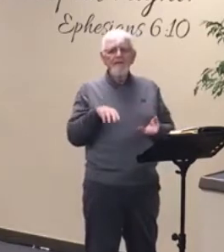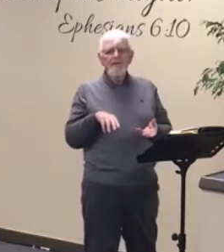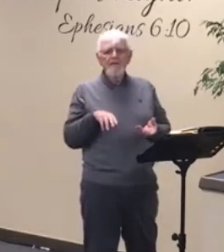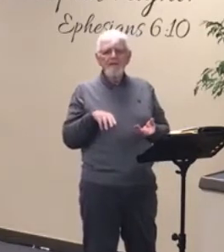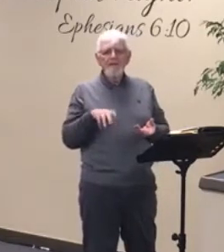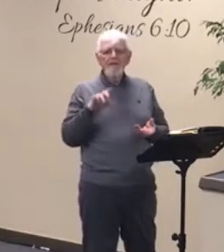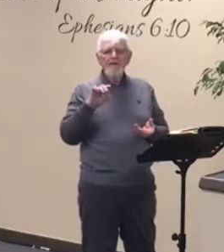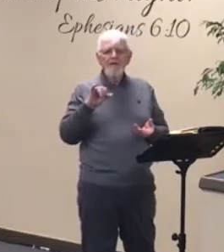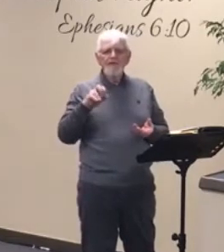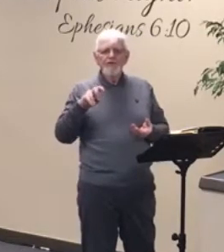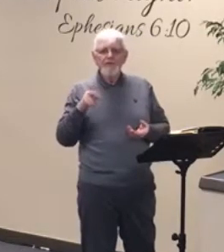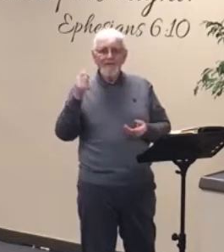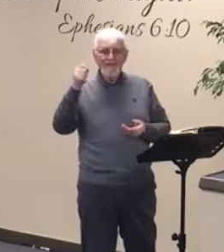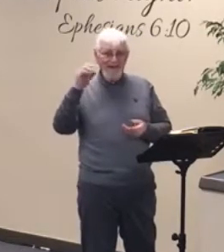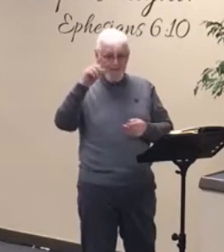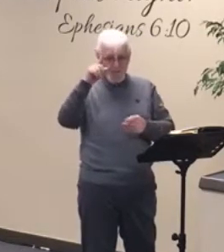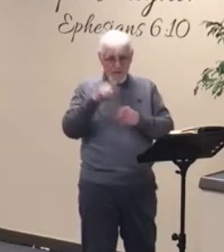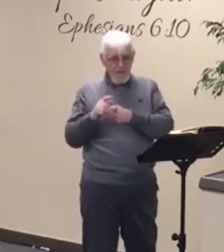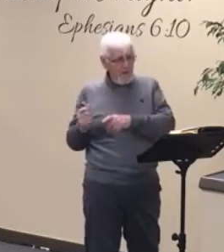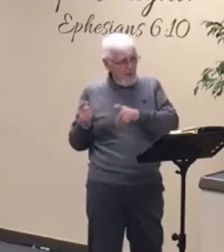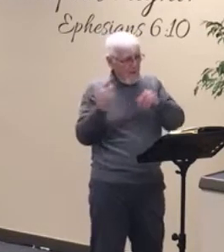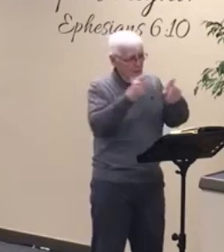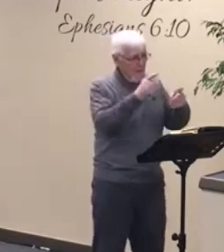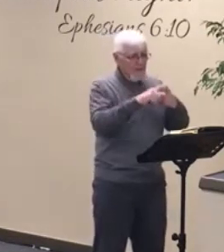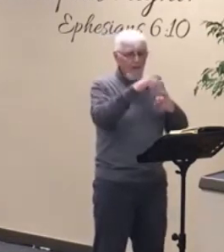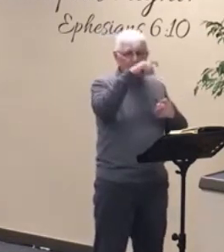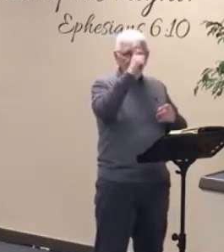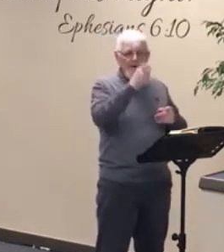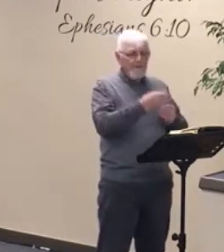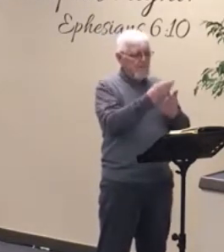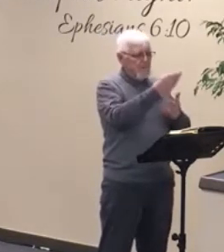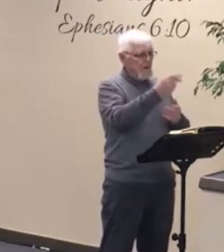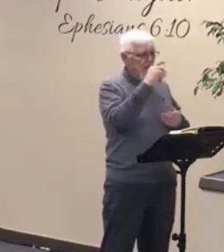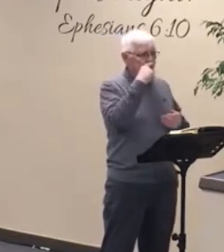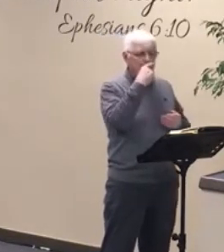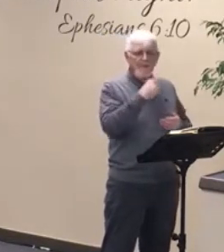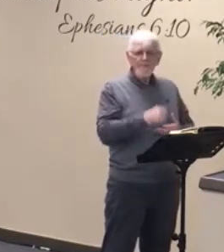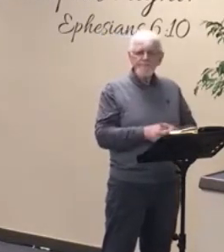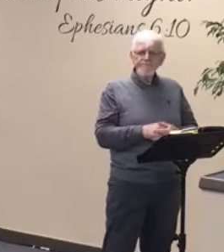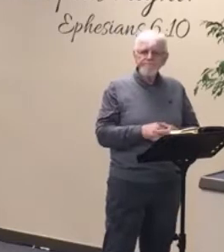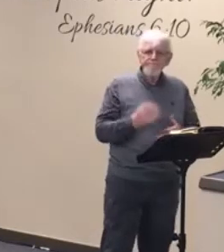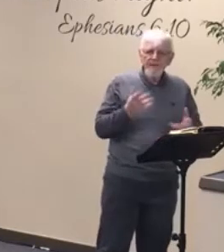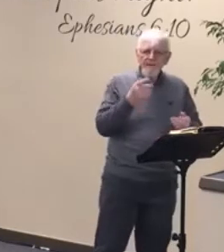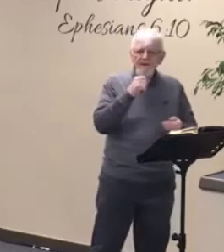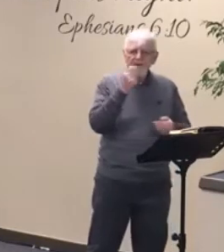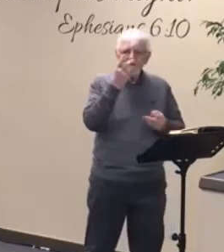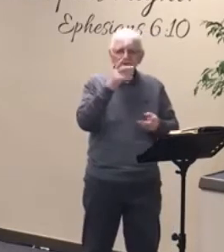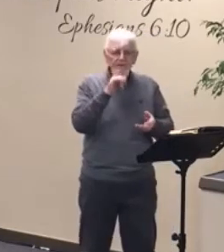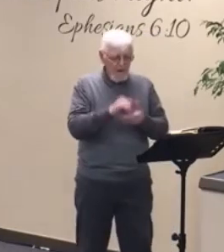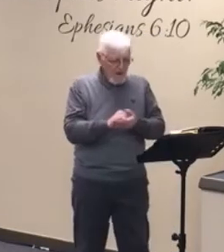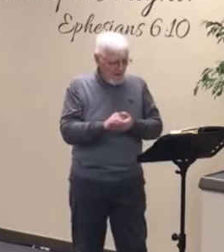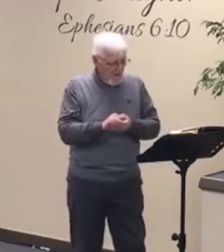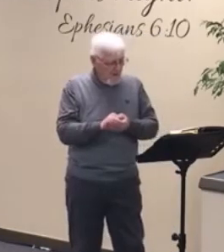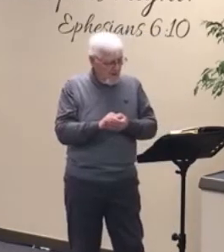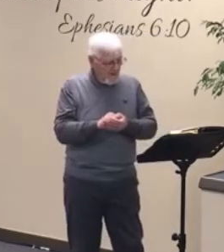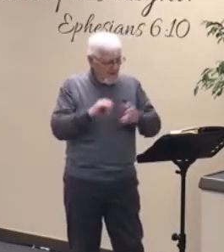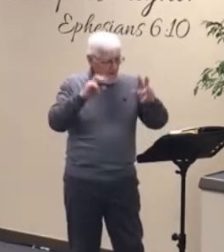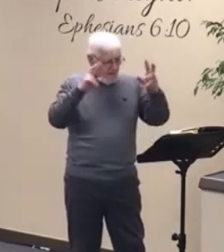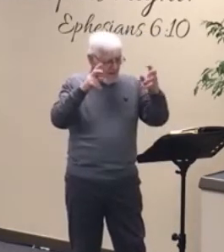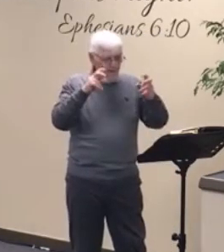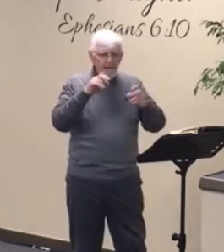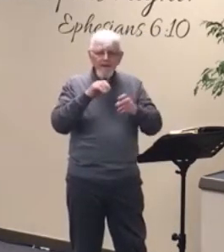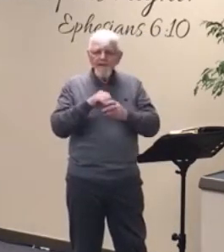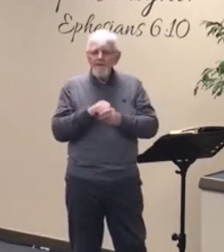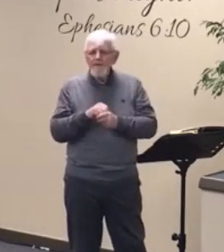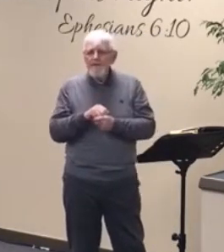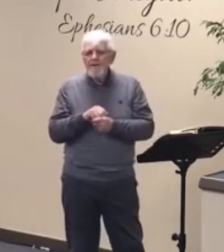And Joseph's 10 brethren went down to buy corn into Egypt. You might not see it offhand here, but the topic of the message here I want to